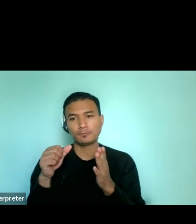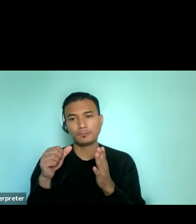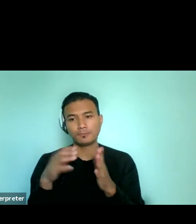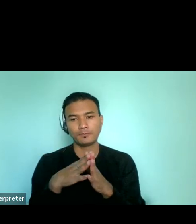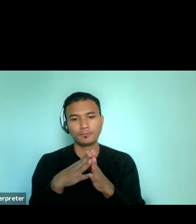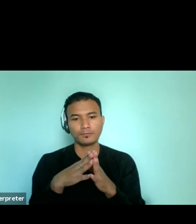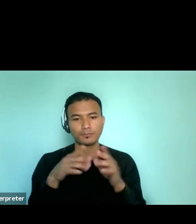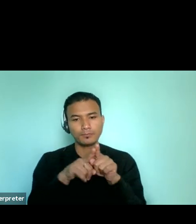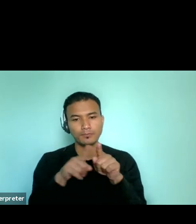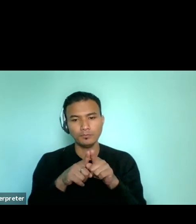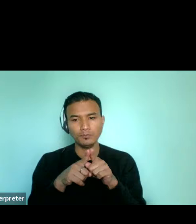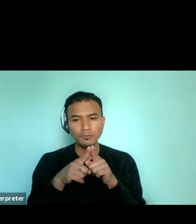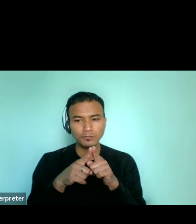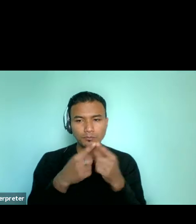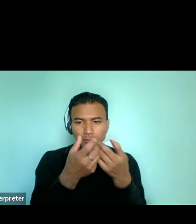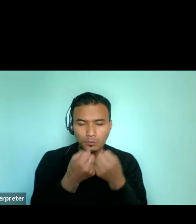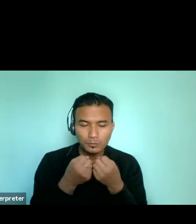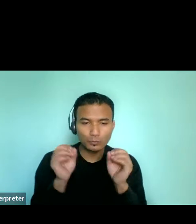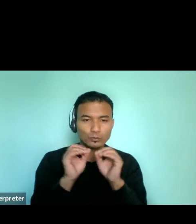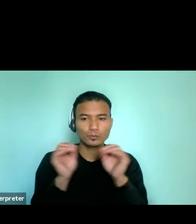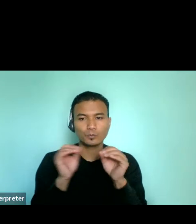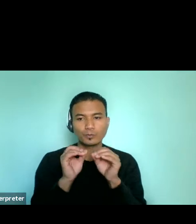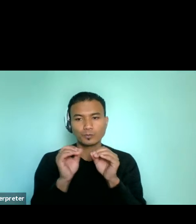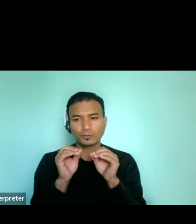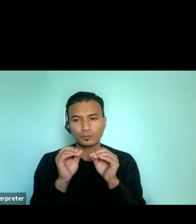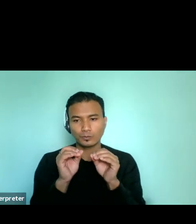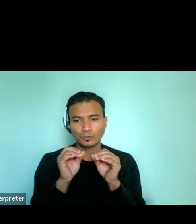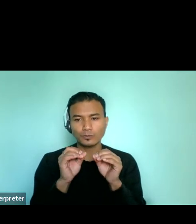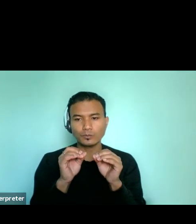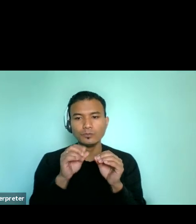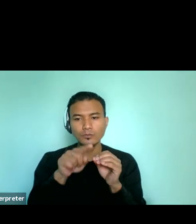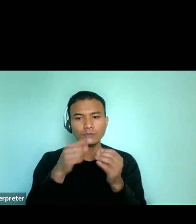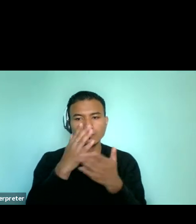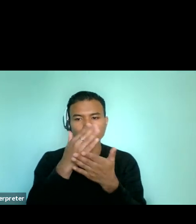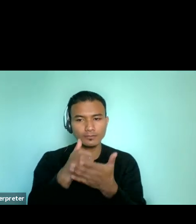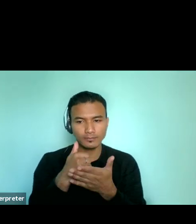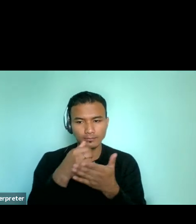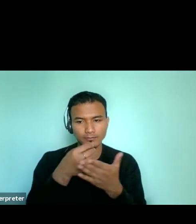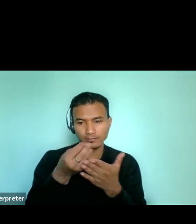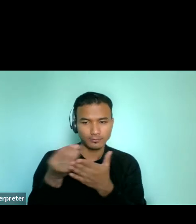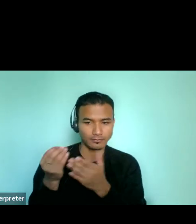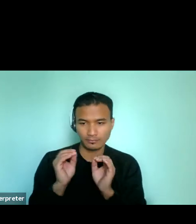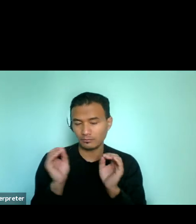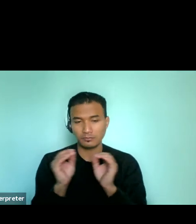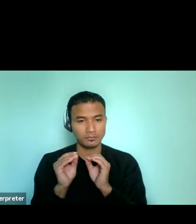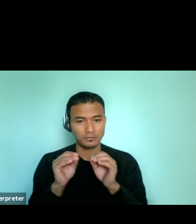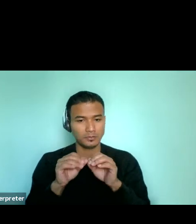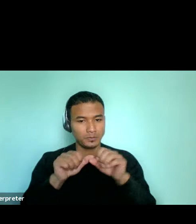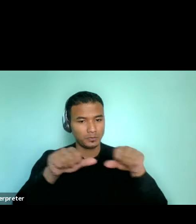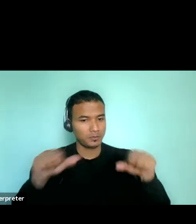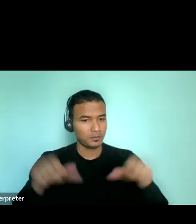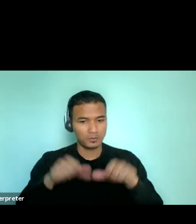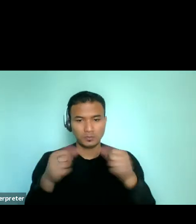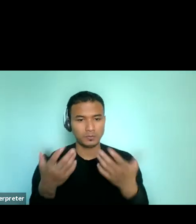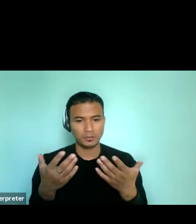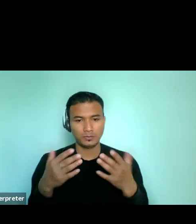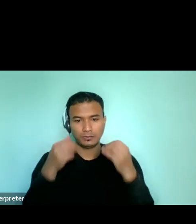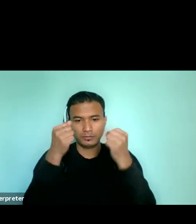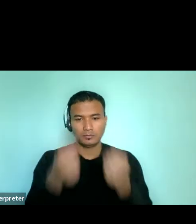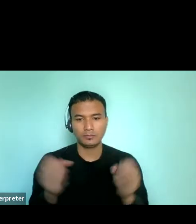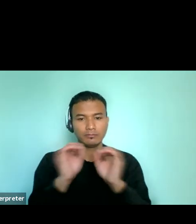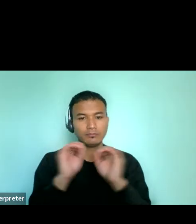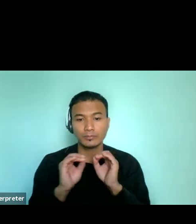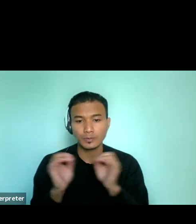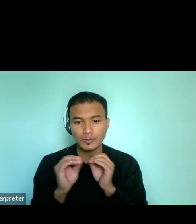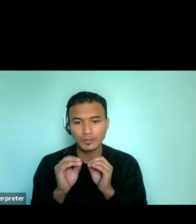some families also did not receive land distribution. So they could not live there, so decided